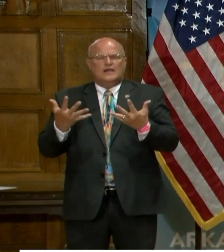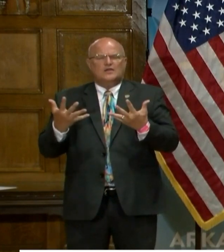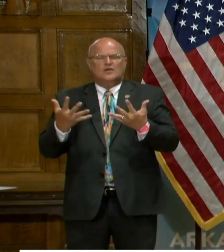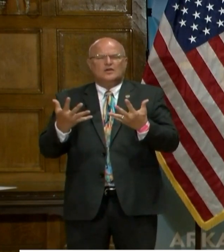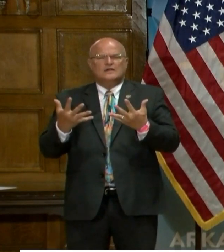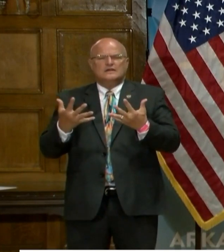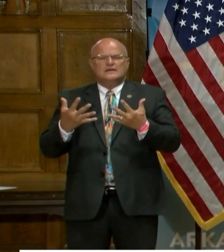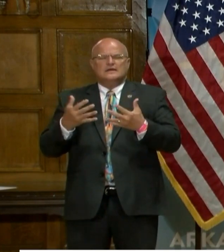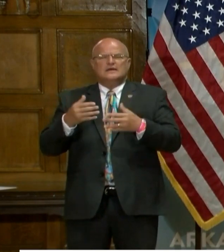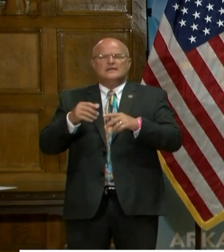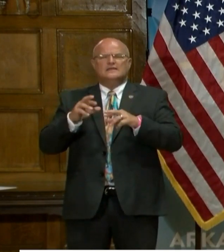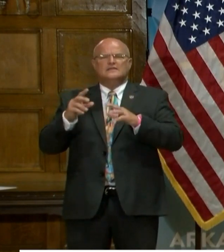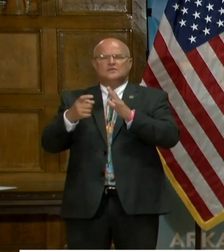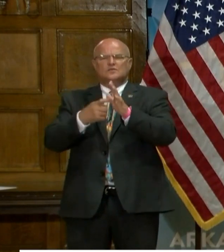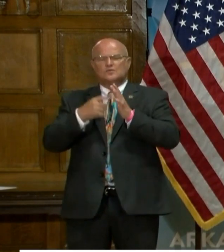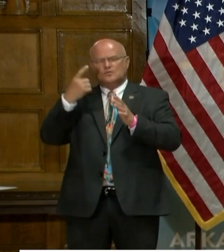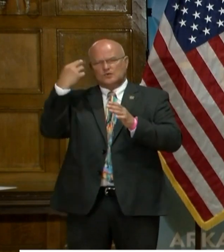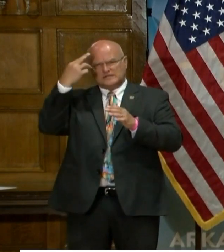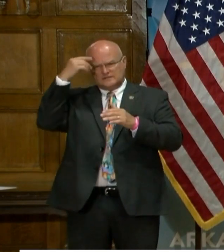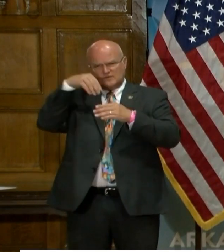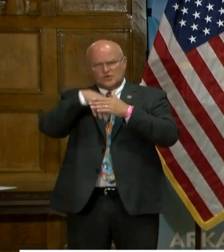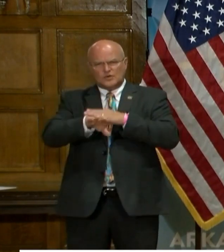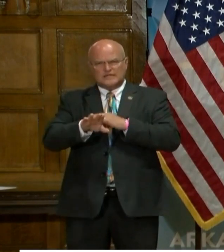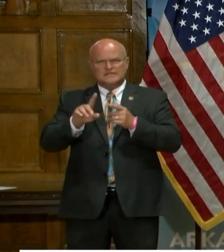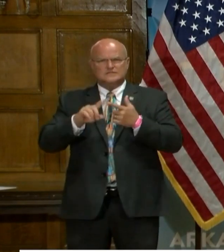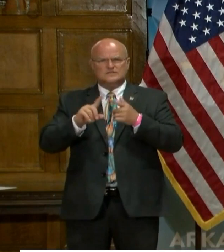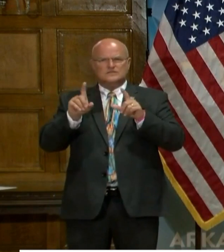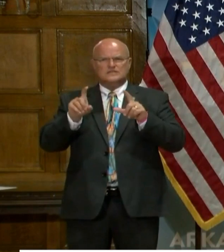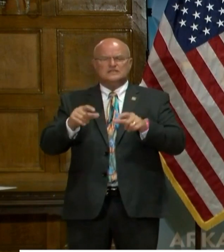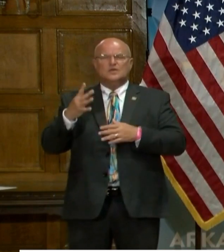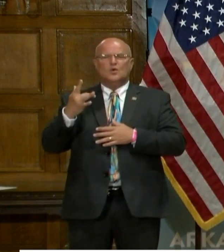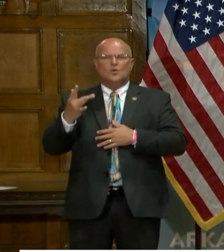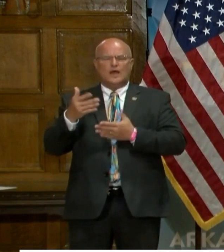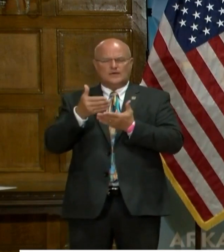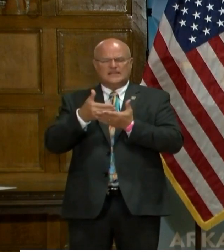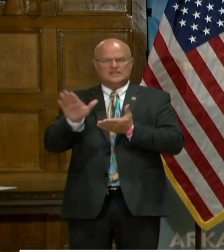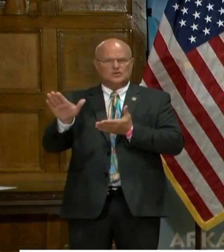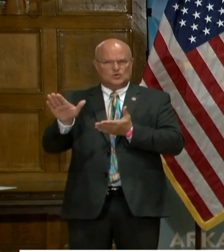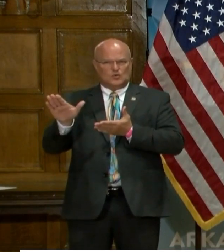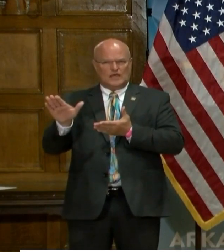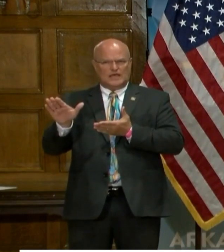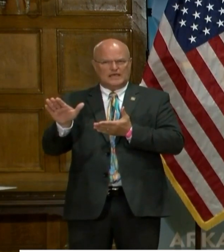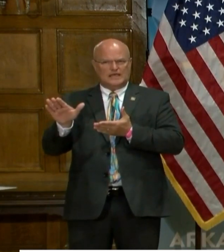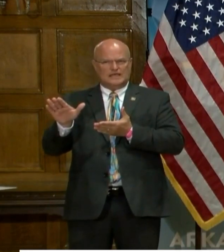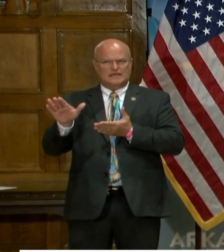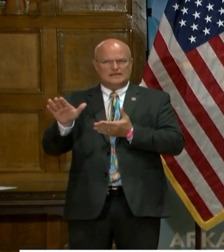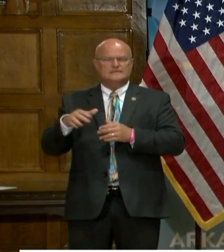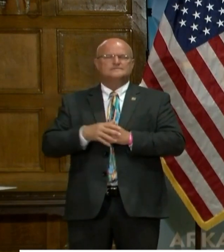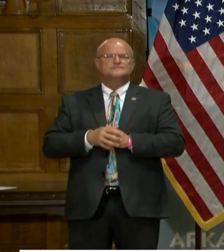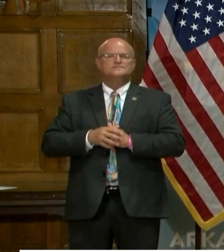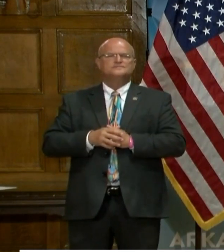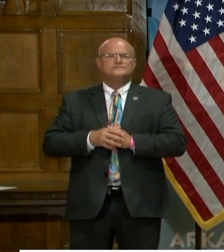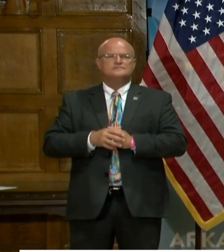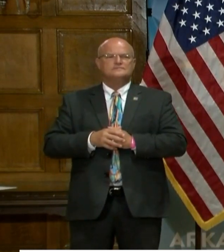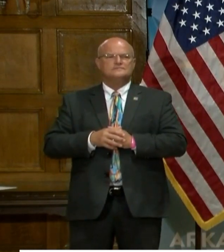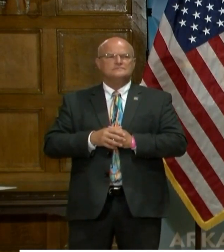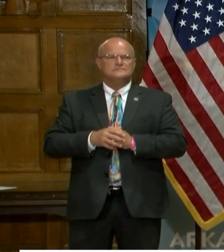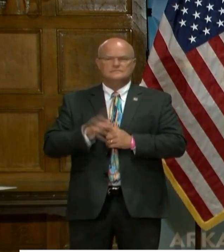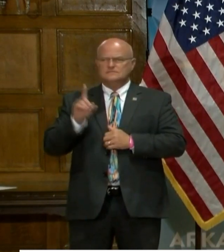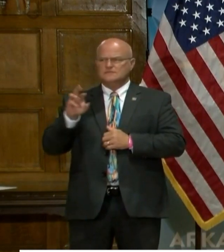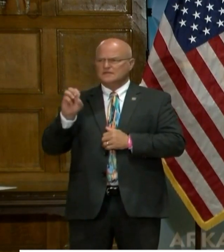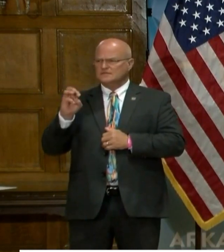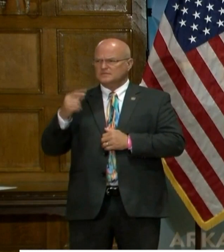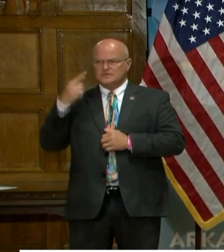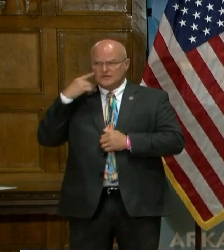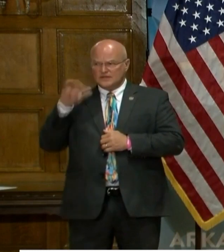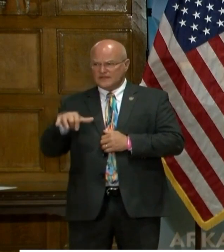He was a 71-year-old man. So we're trying to figure out what are the requirements for testing, why people are getting turned away, that kind of information. Dr.